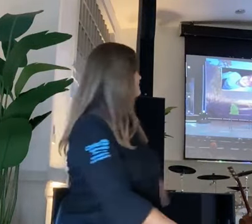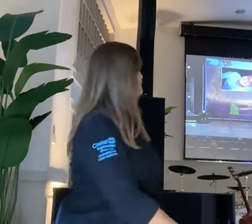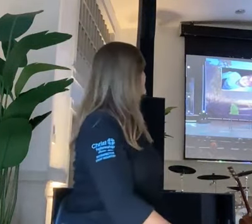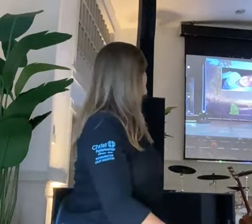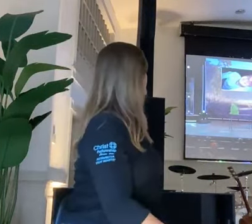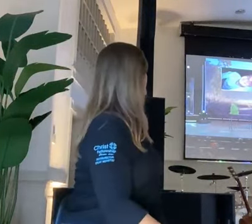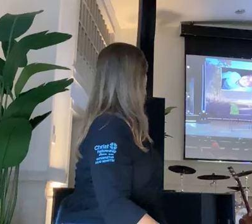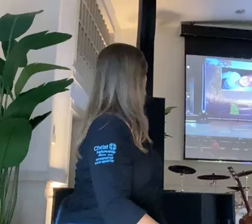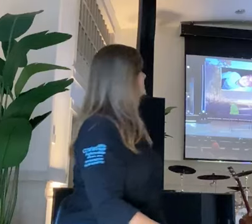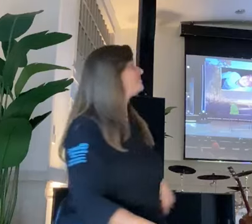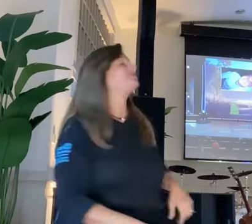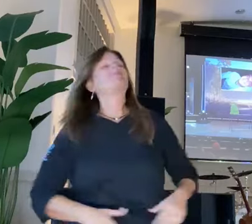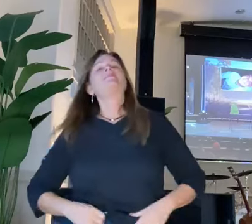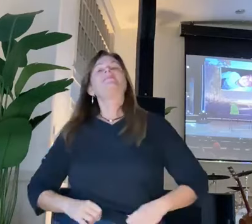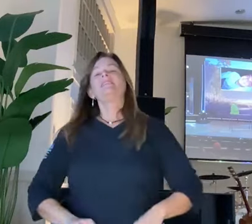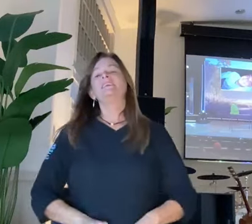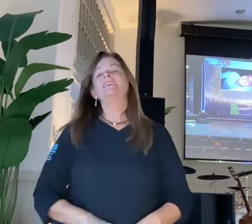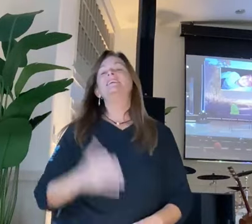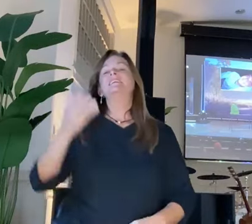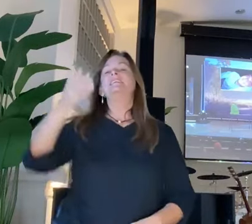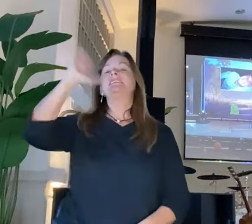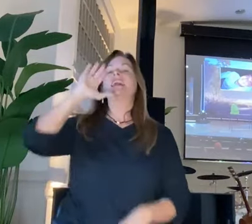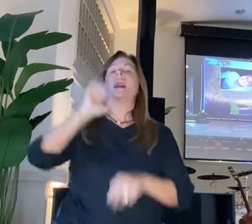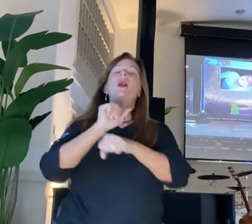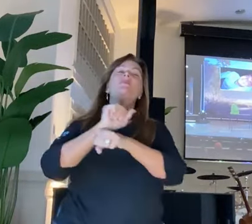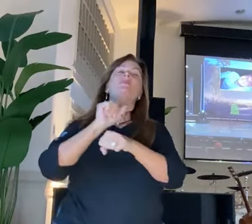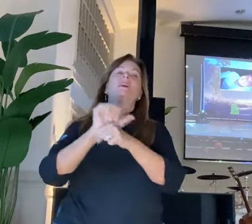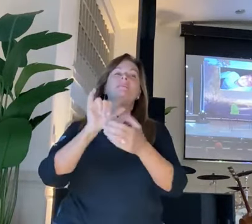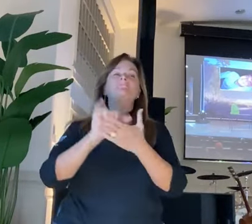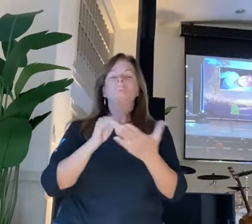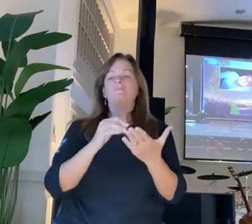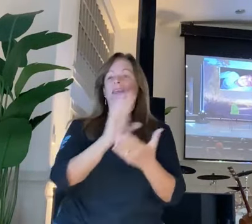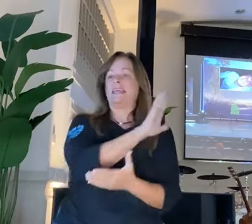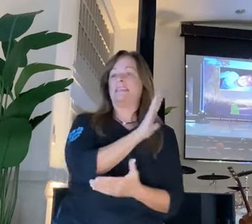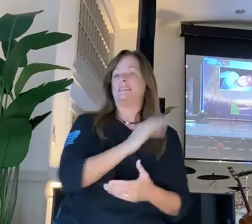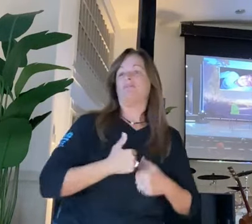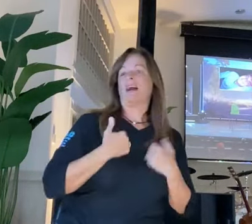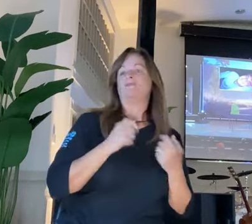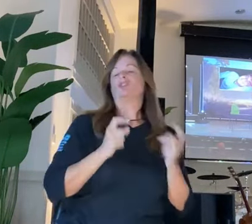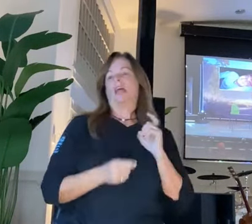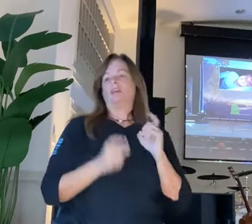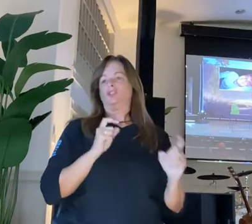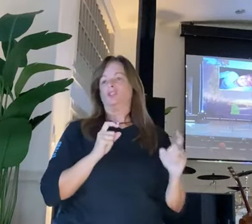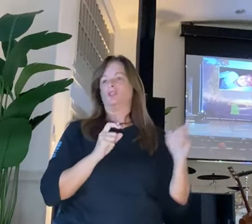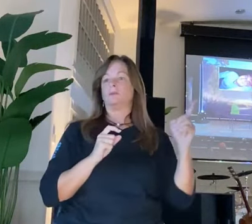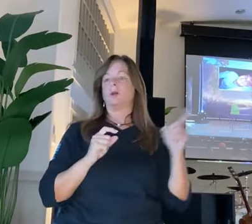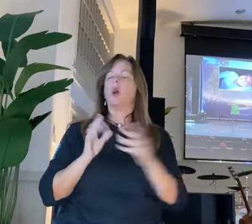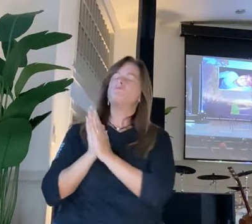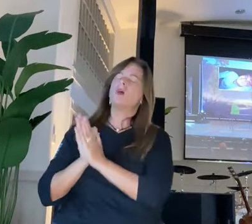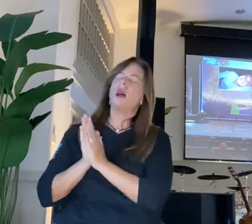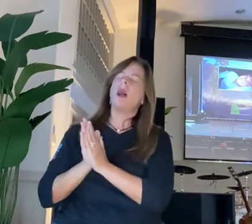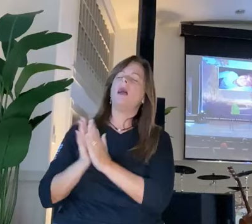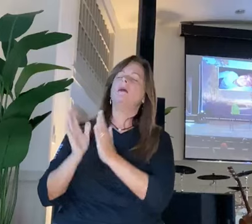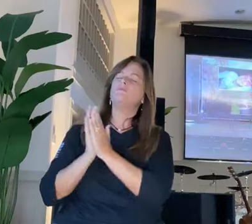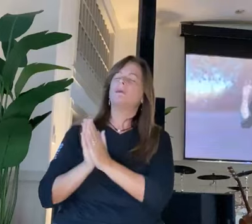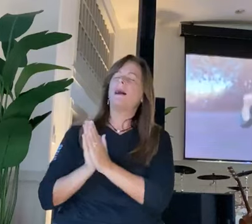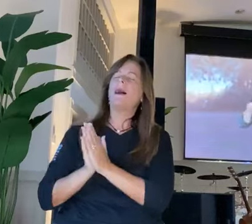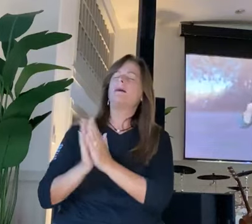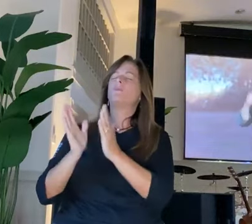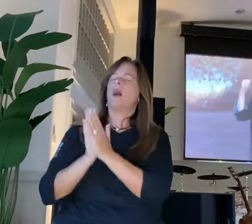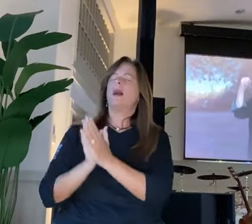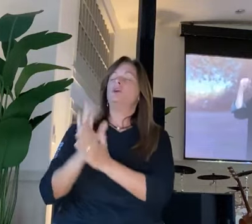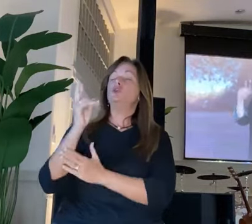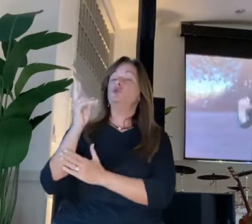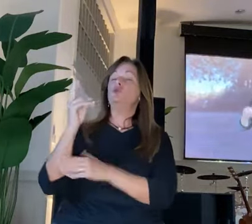because God began to work in his life that week. Like some prayers that we have been praying for about 2 years, we saw God